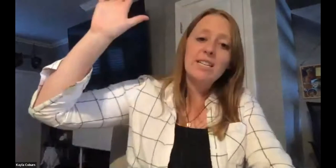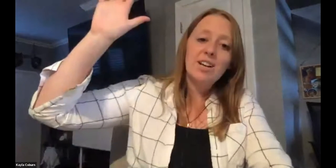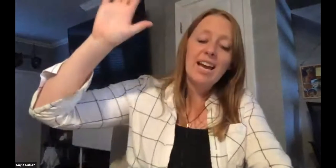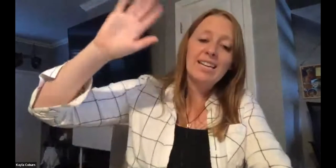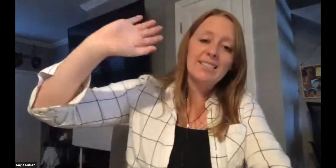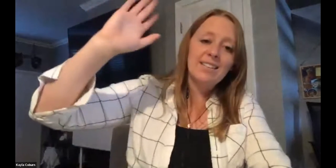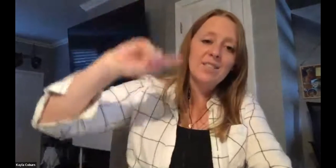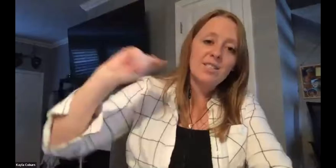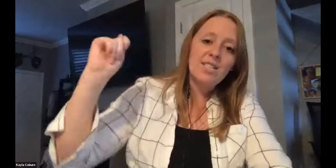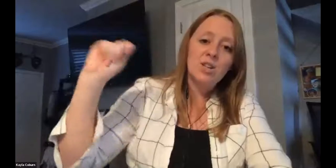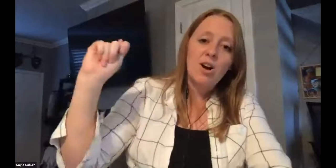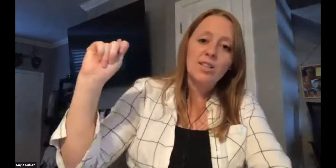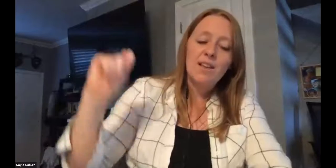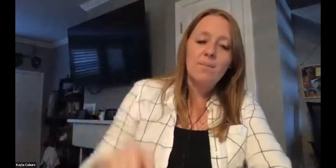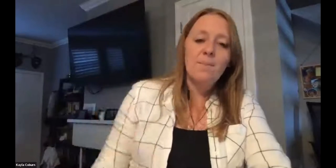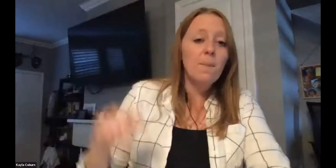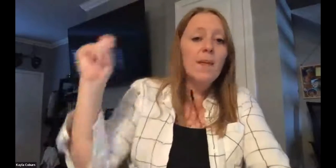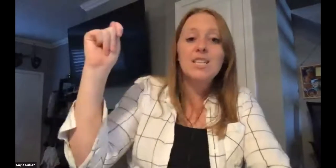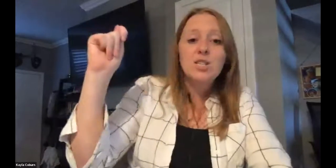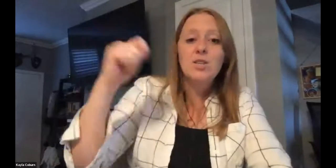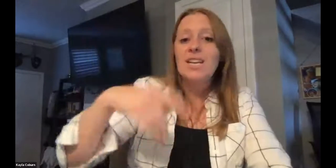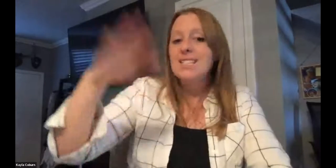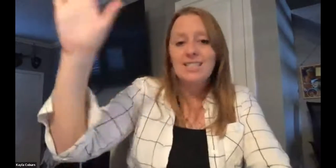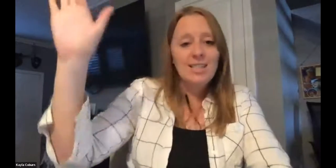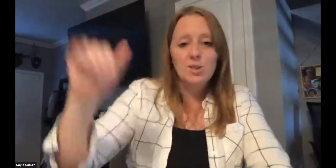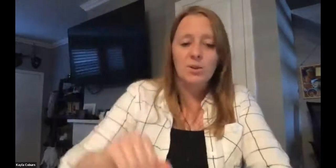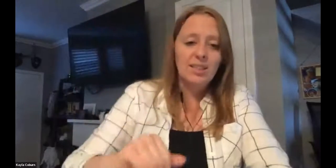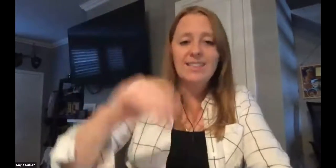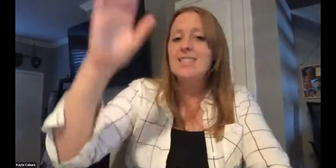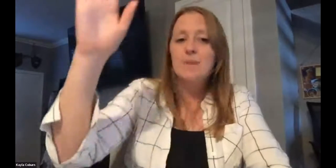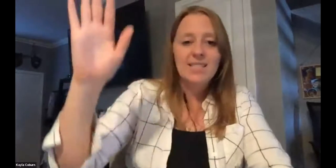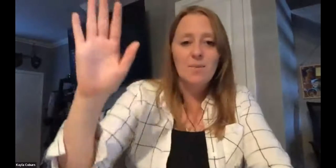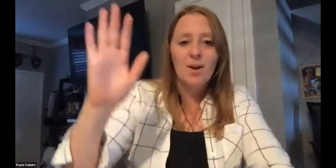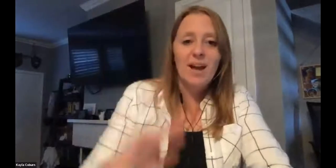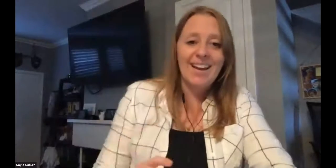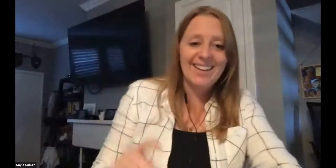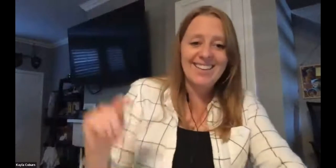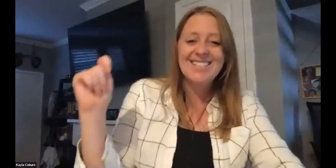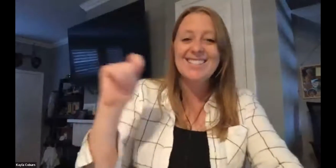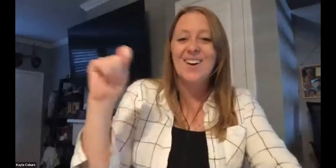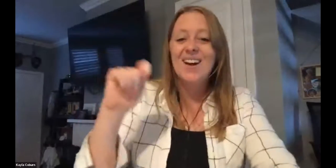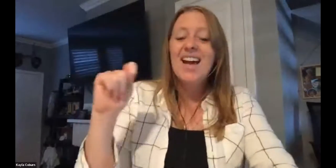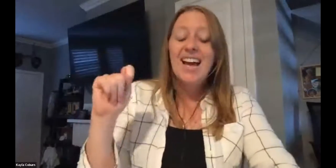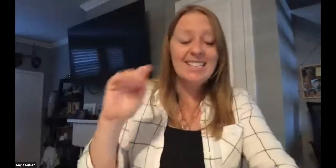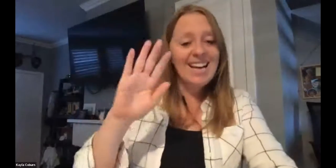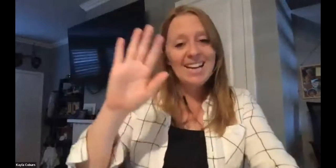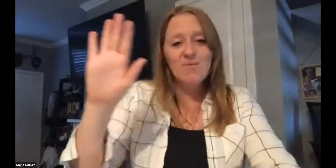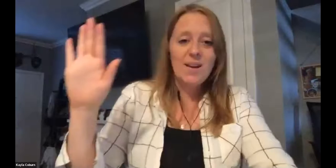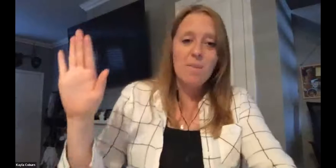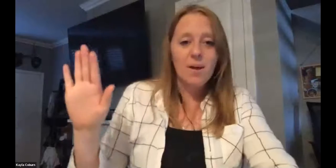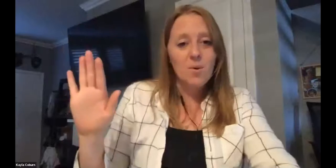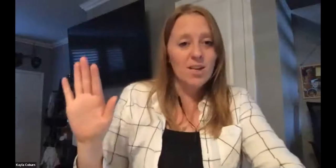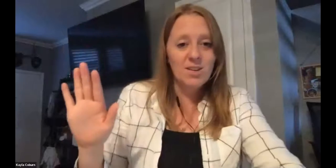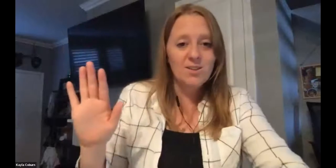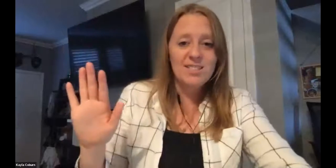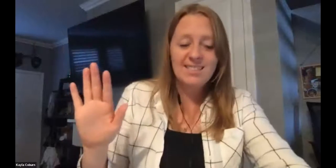can raise their hand, and if the teacher calls on them, they can just do this and the teacher will dismiss them right away. So it's kind of